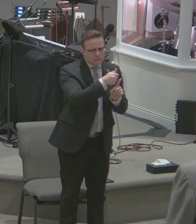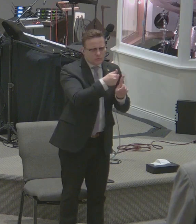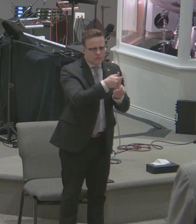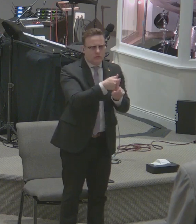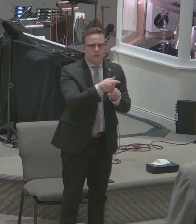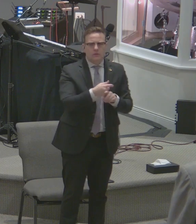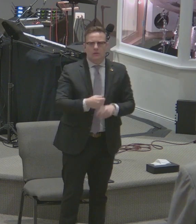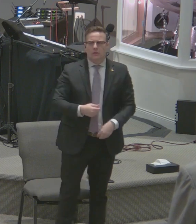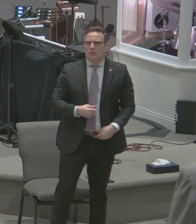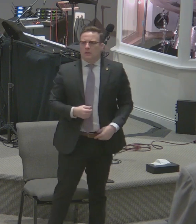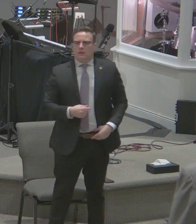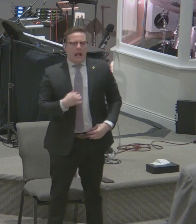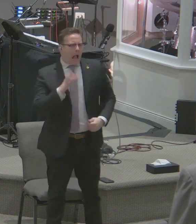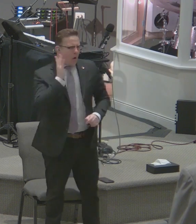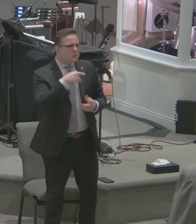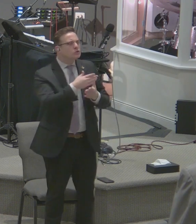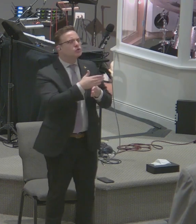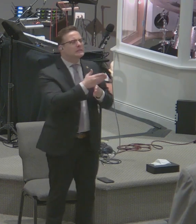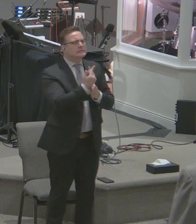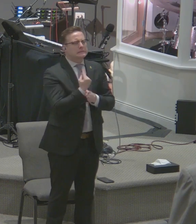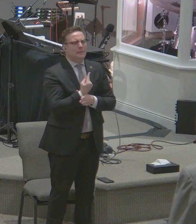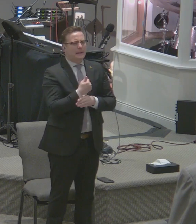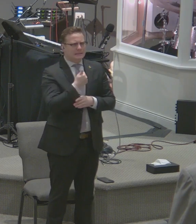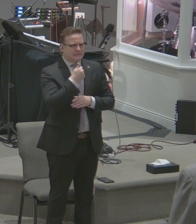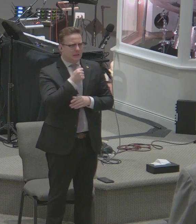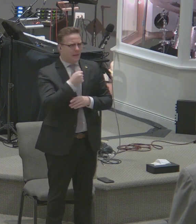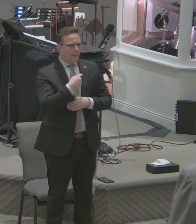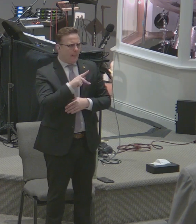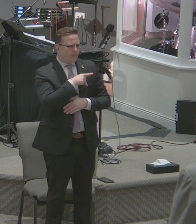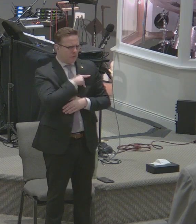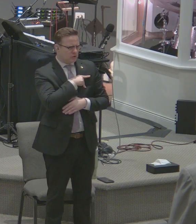I'm going to share something personal here.